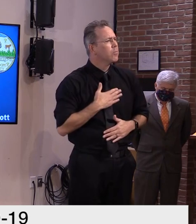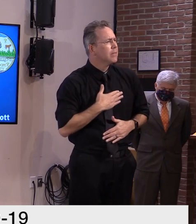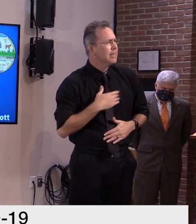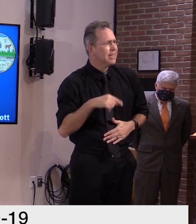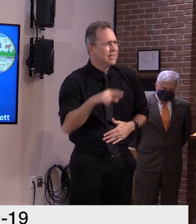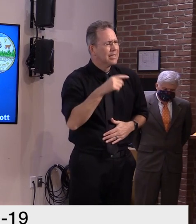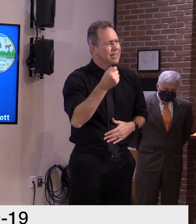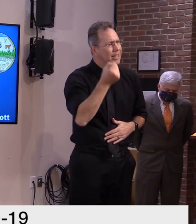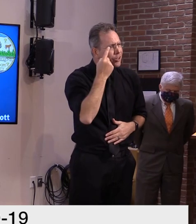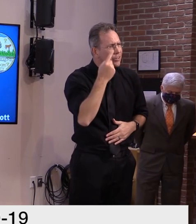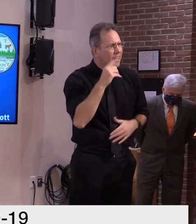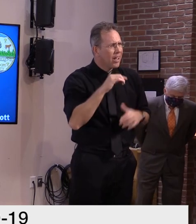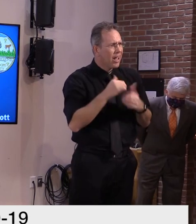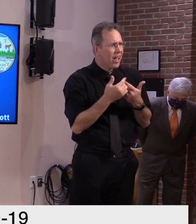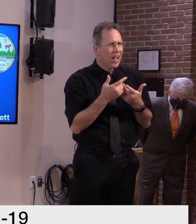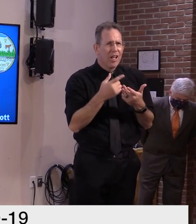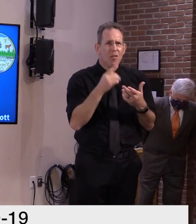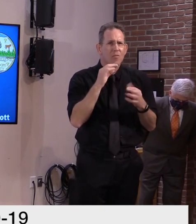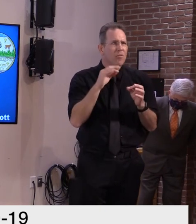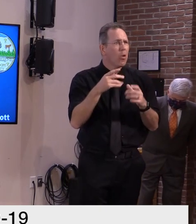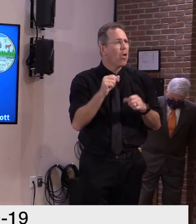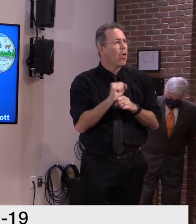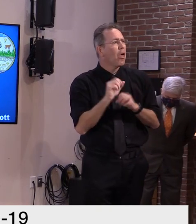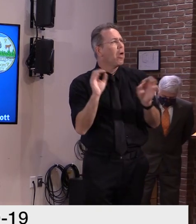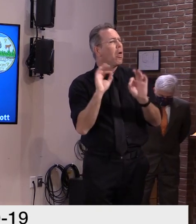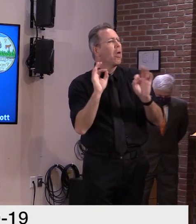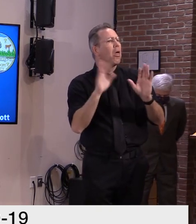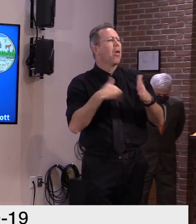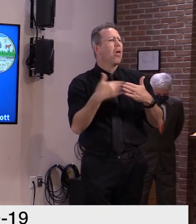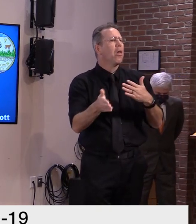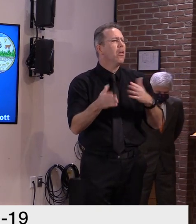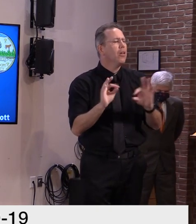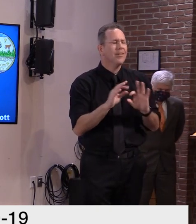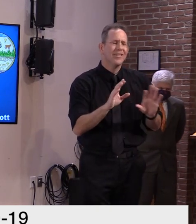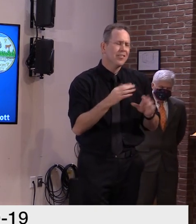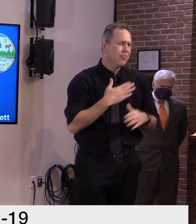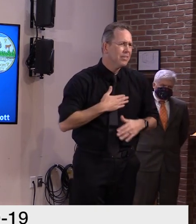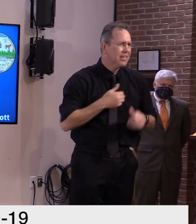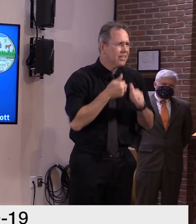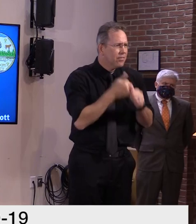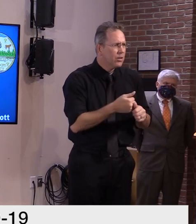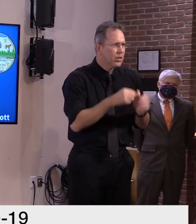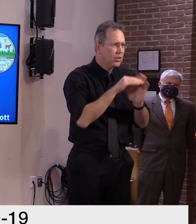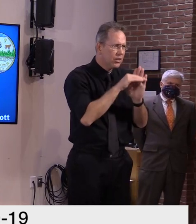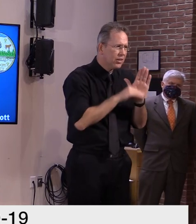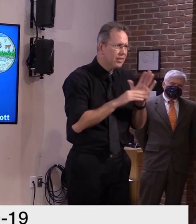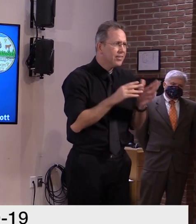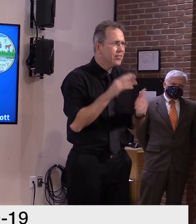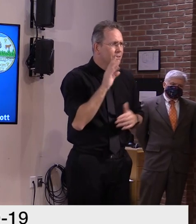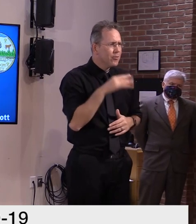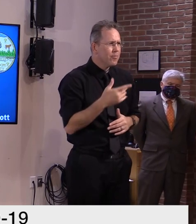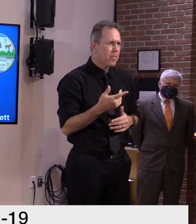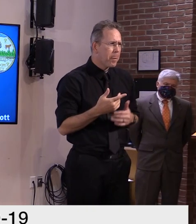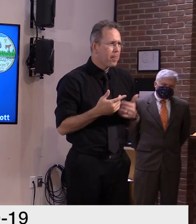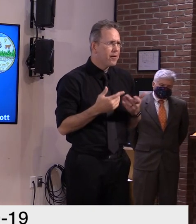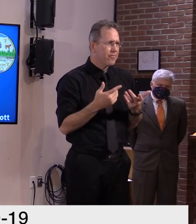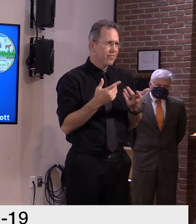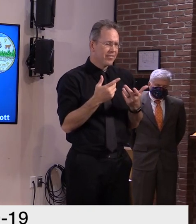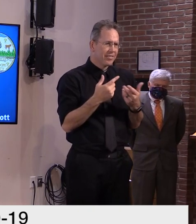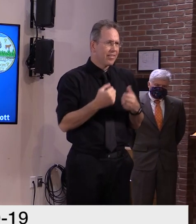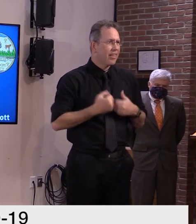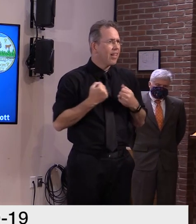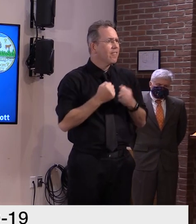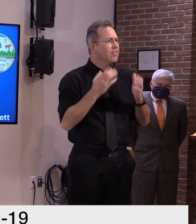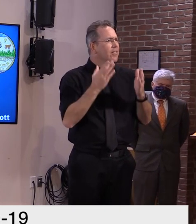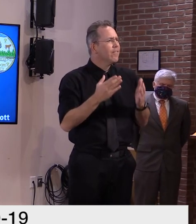you need to step back and put Vermonters first. You've trained to be a life-saving professional that goes out into negative 15-degree weather